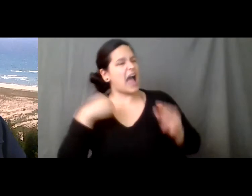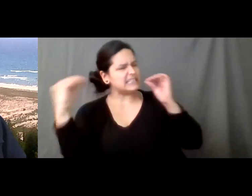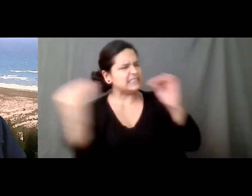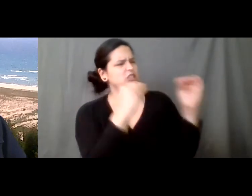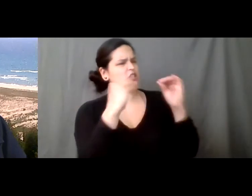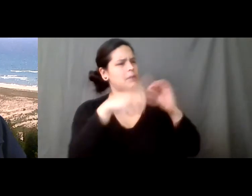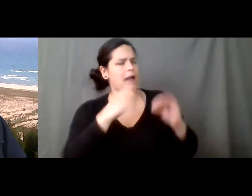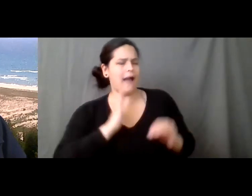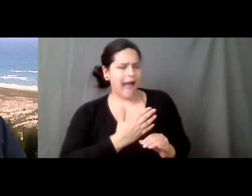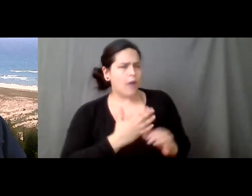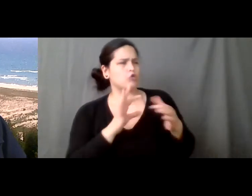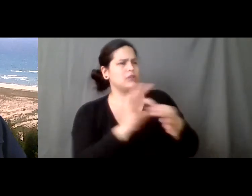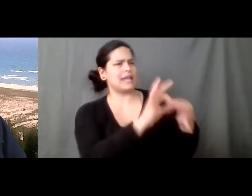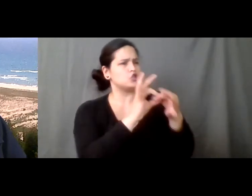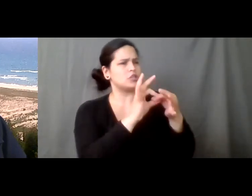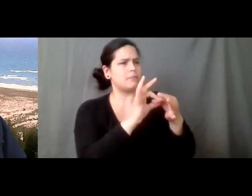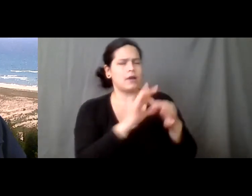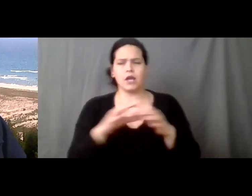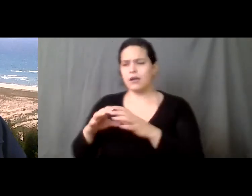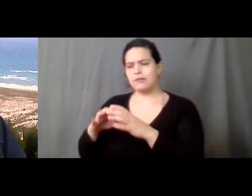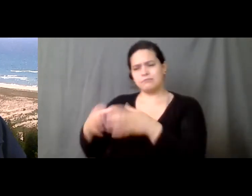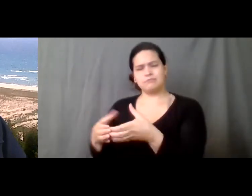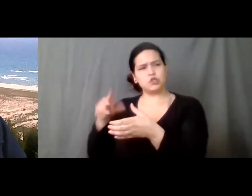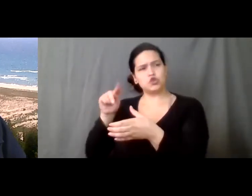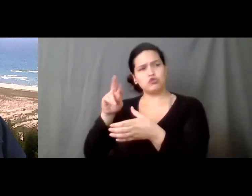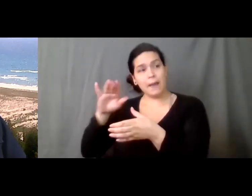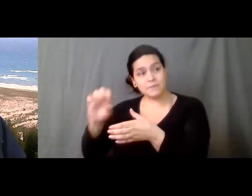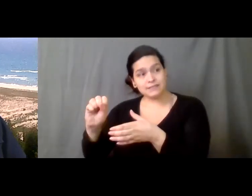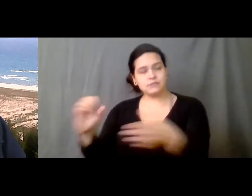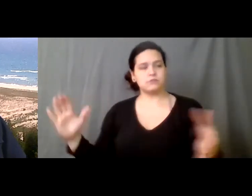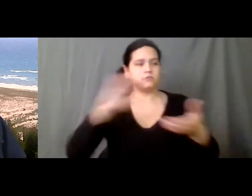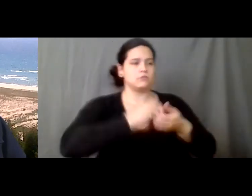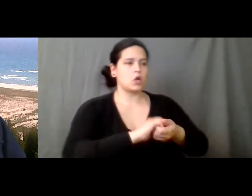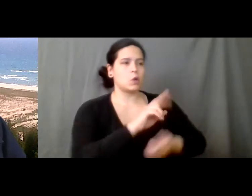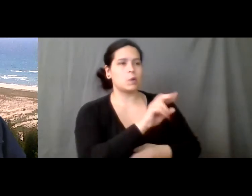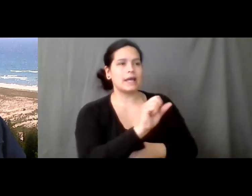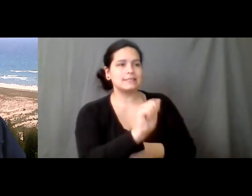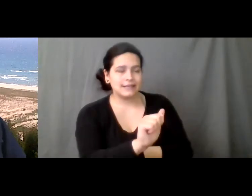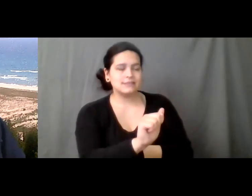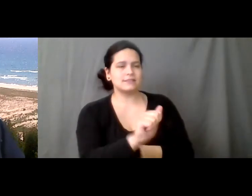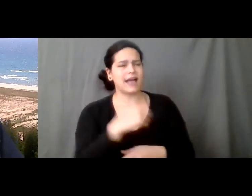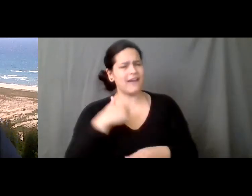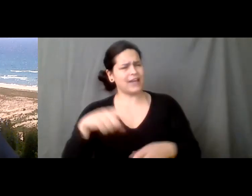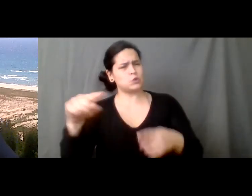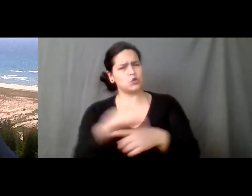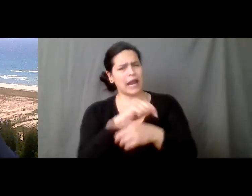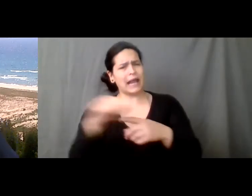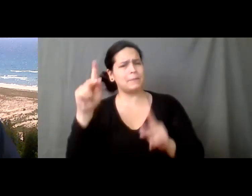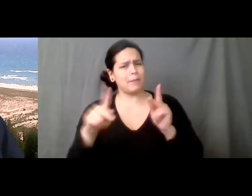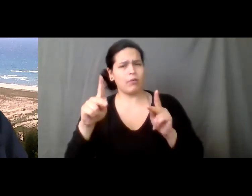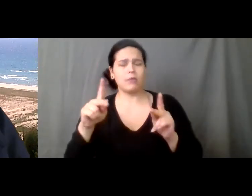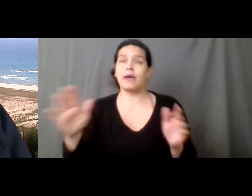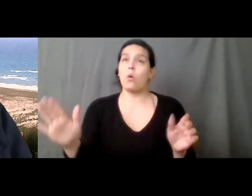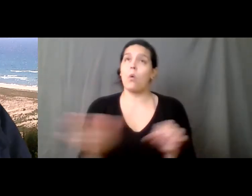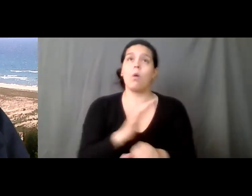States. And this was one of the things I've done pretty much my whole life, had to train people to this extent. And that